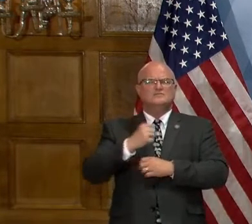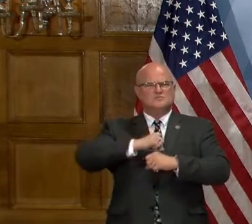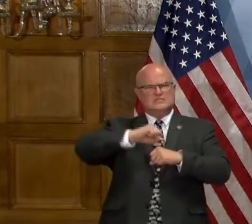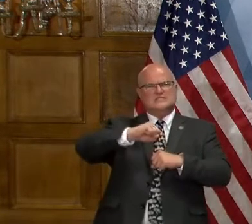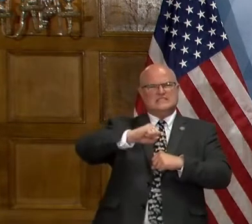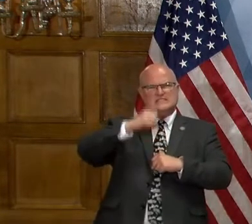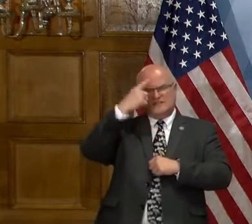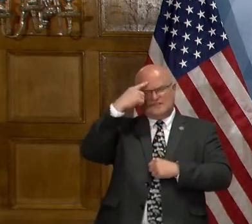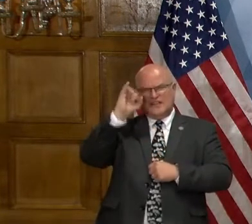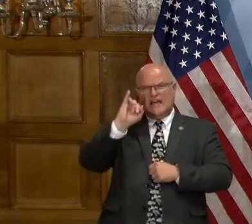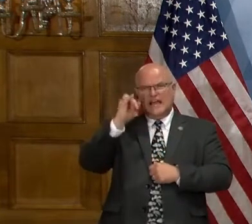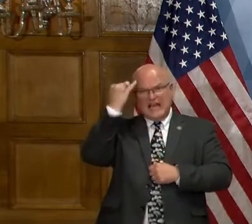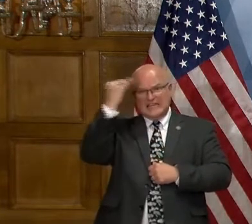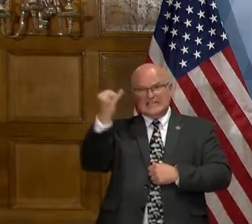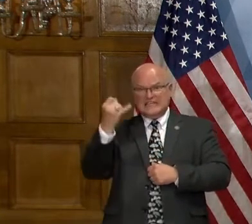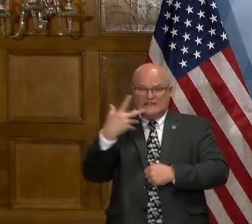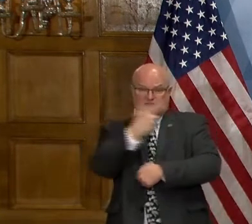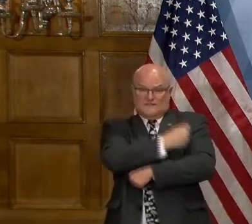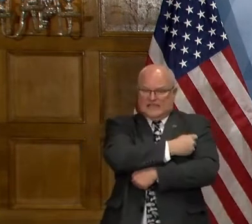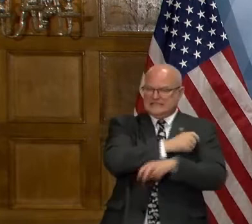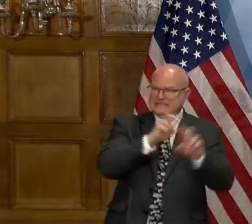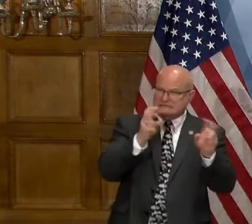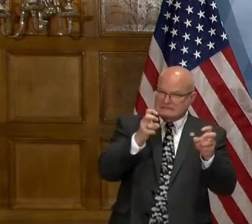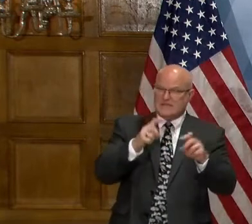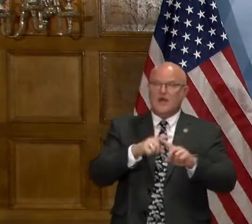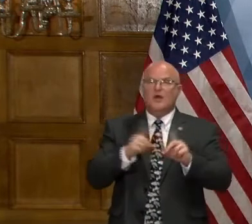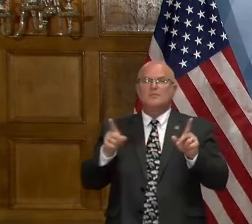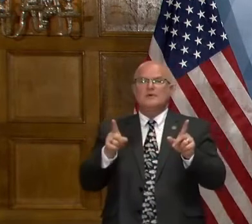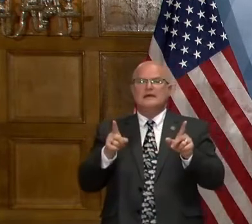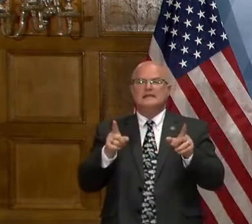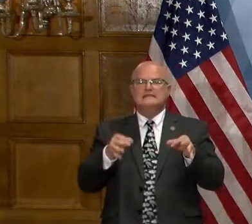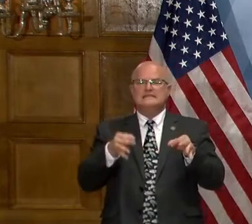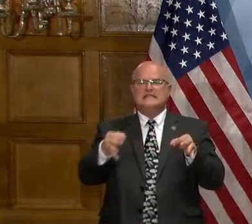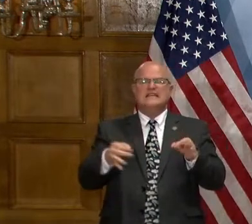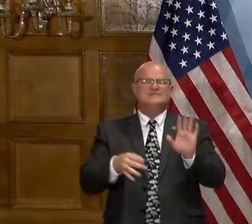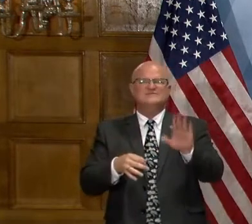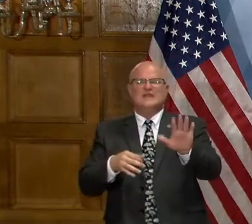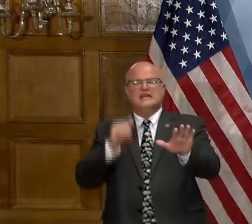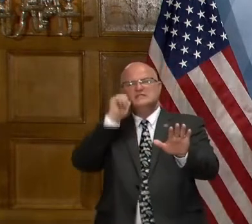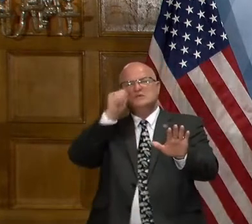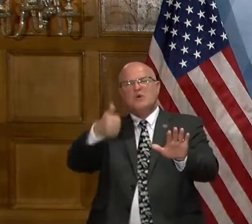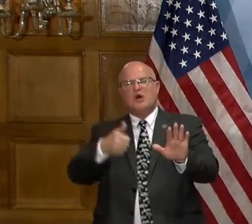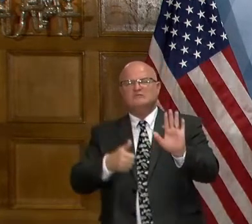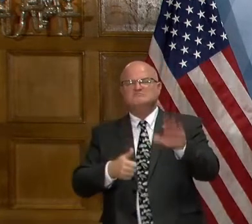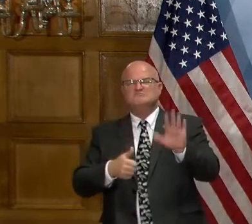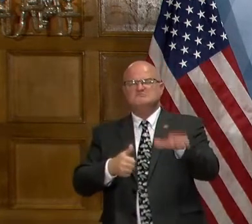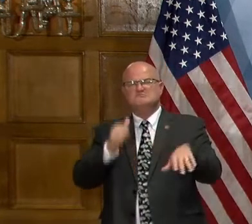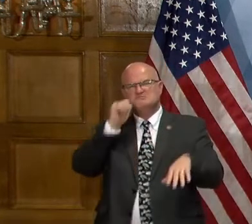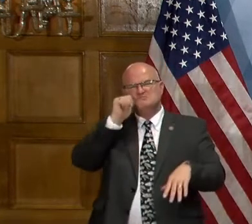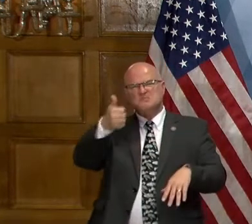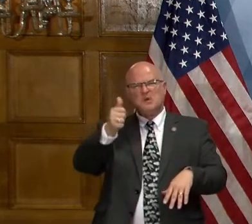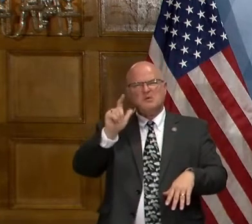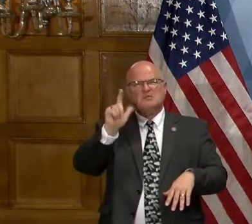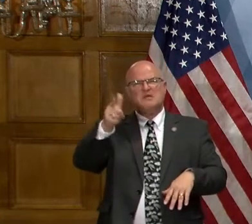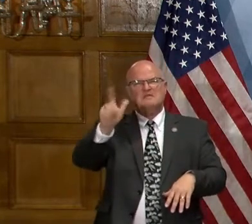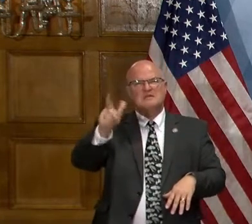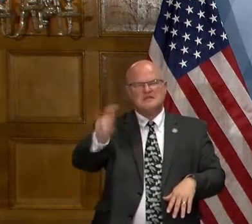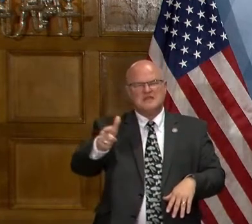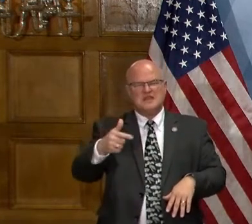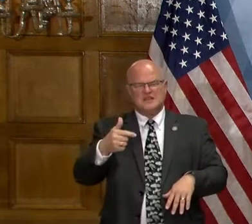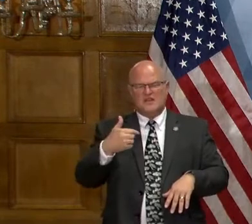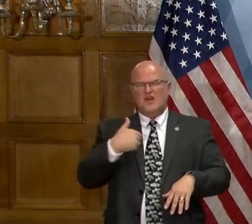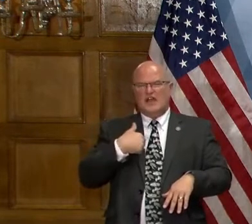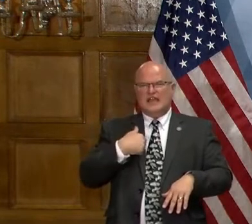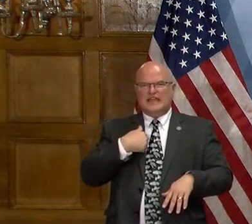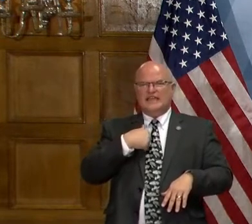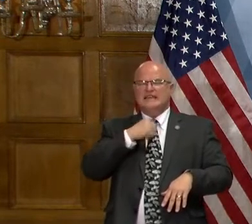resistance to the idea of a vaccine, it is delay. It's say, well, I'll get it tomorrow, I'll get it down the road, or I think